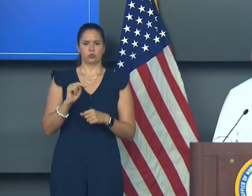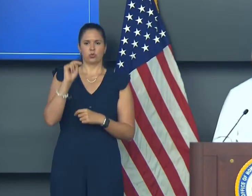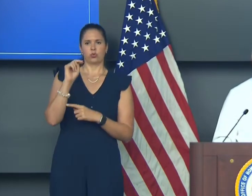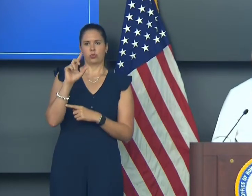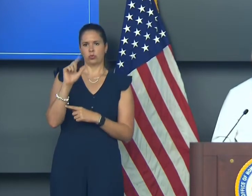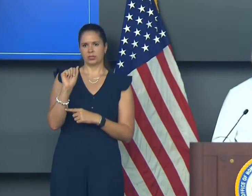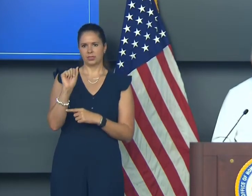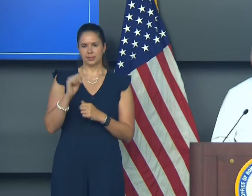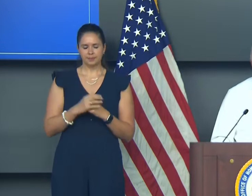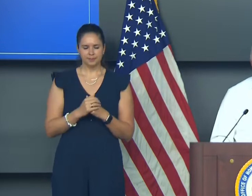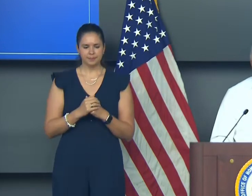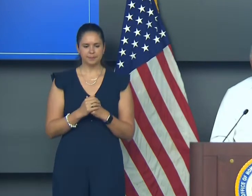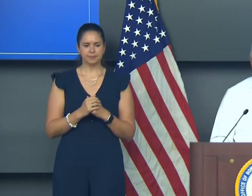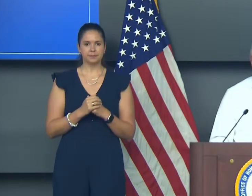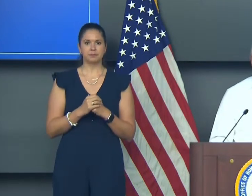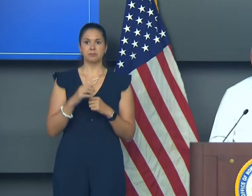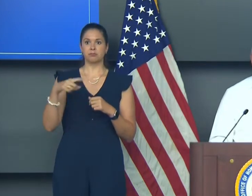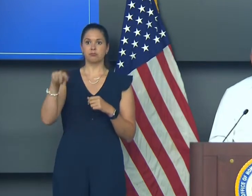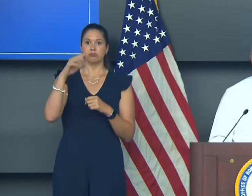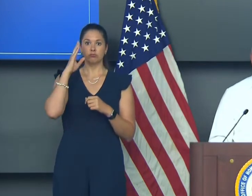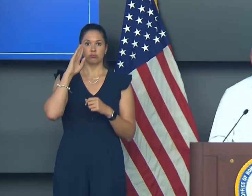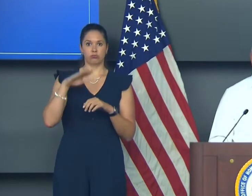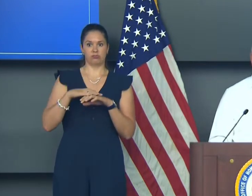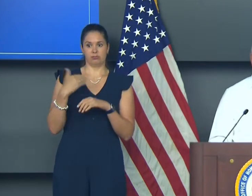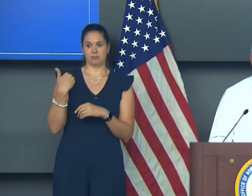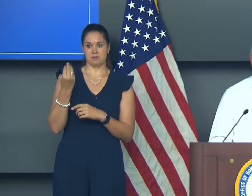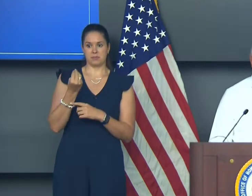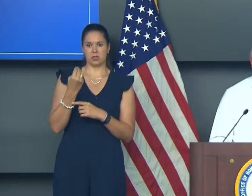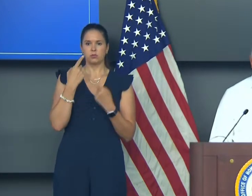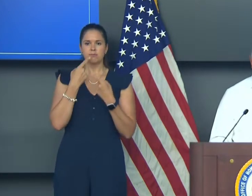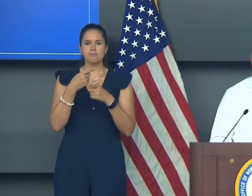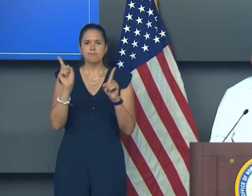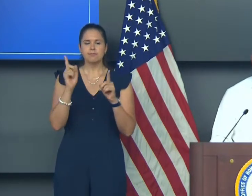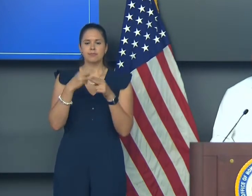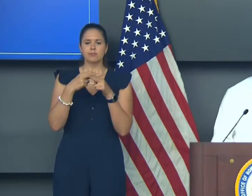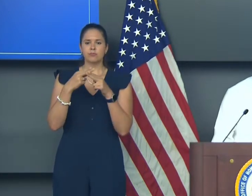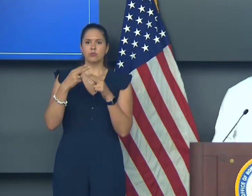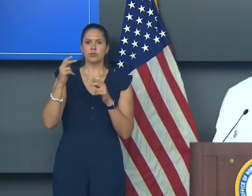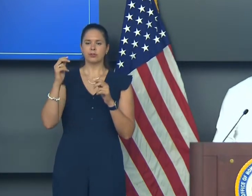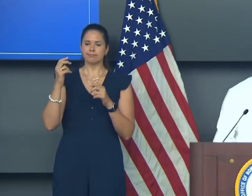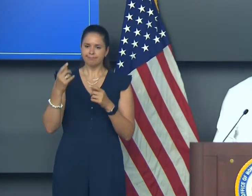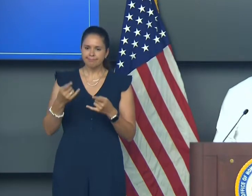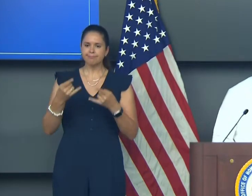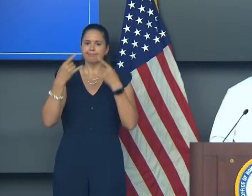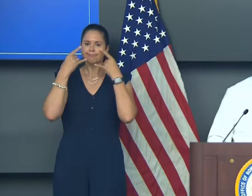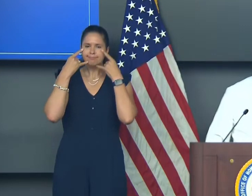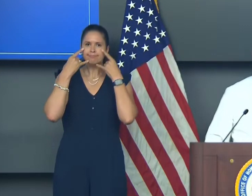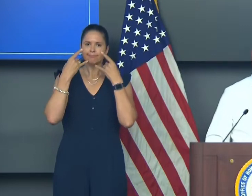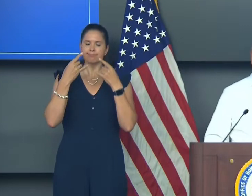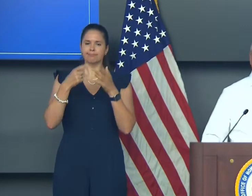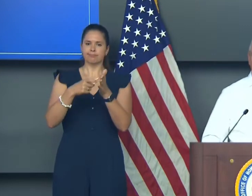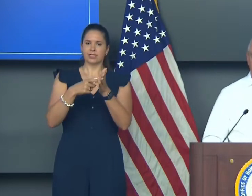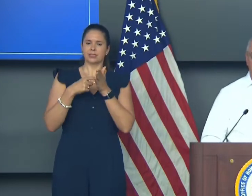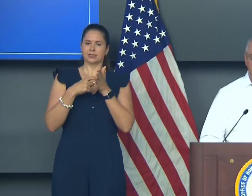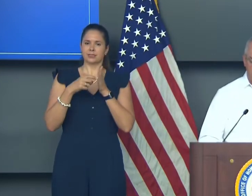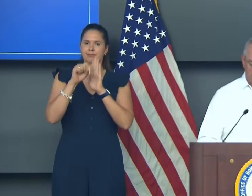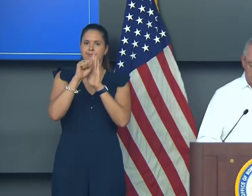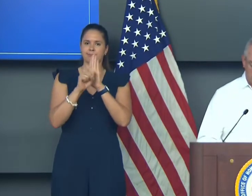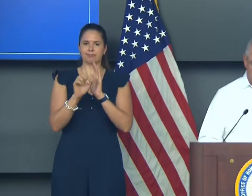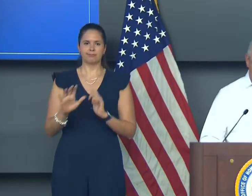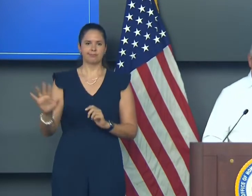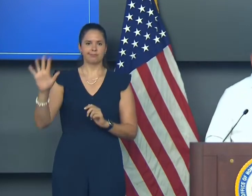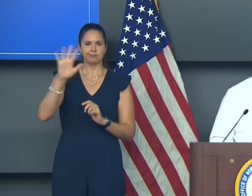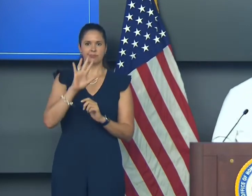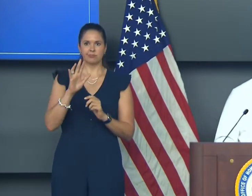Louisiana. As you all know, on Monday we announced the temporary return of a statewide mask mandate aimed